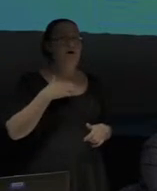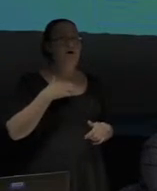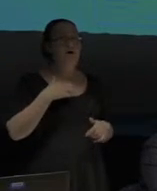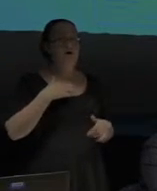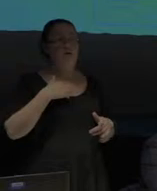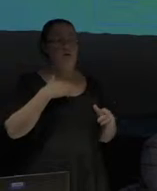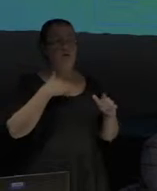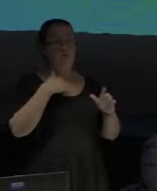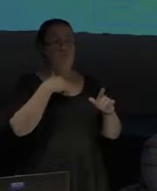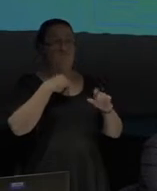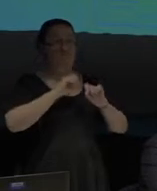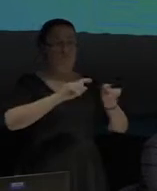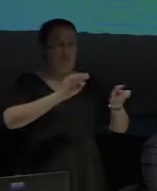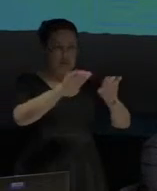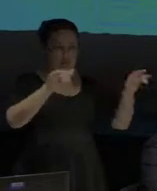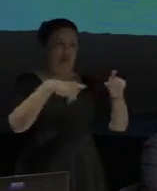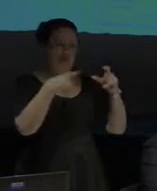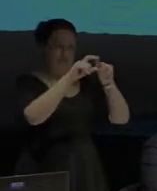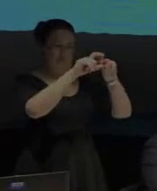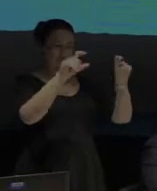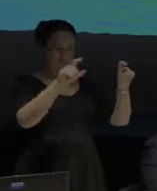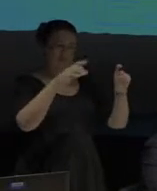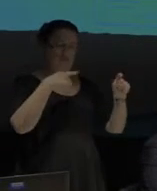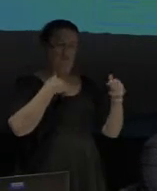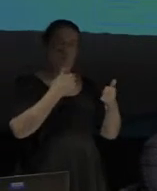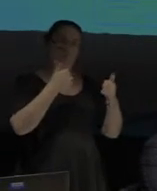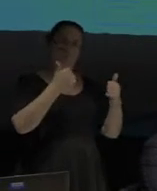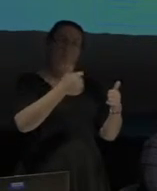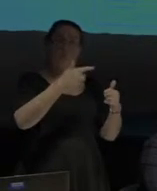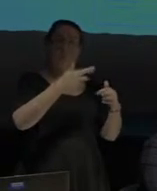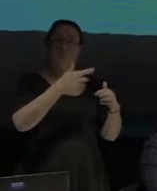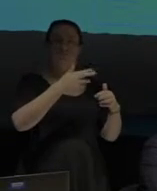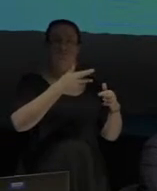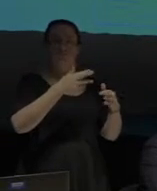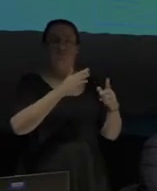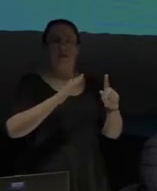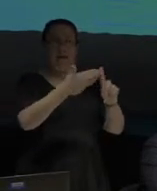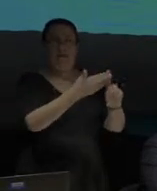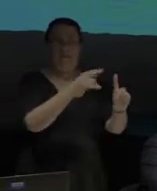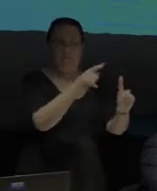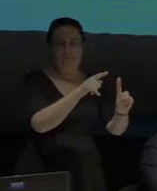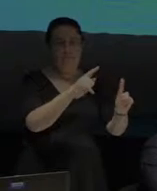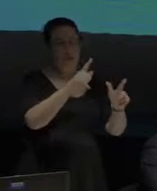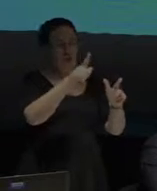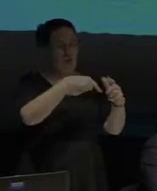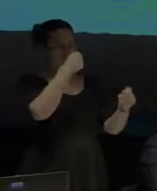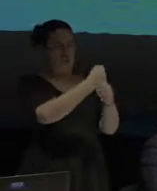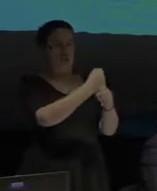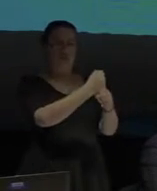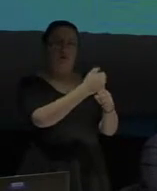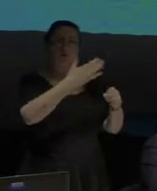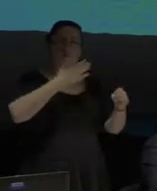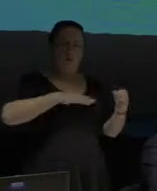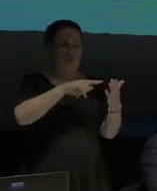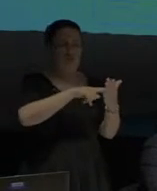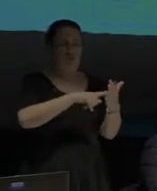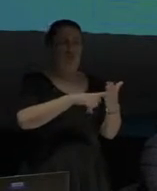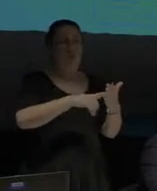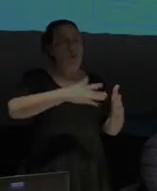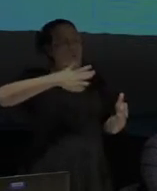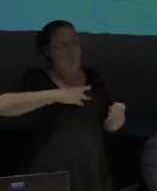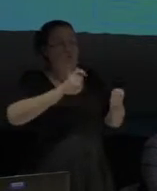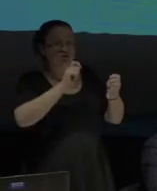that, a palpable goodwill, to this agenda. So everyone wants to make a change. We don't always know how